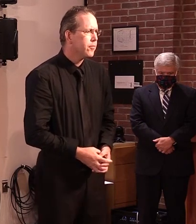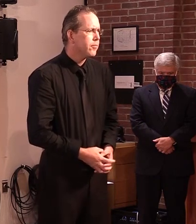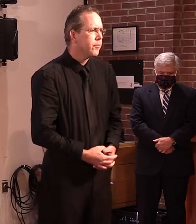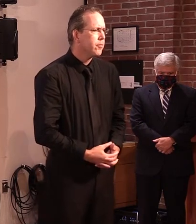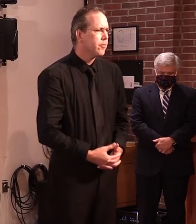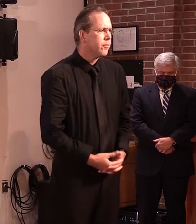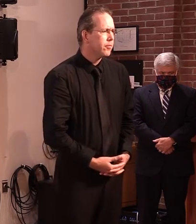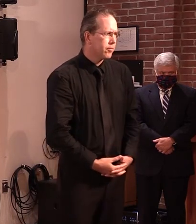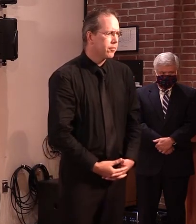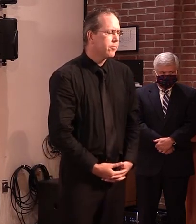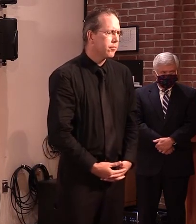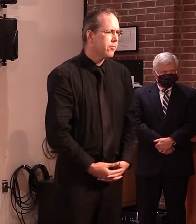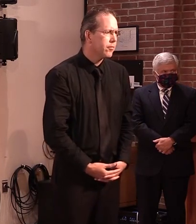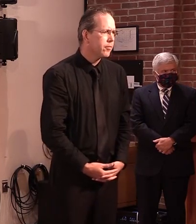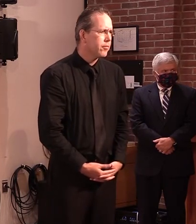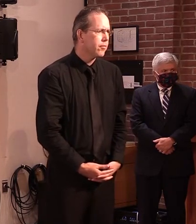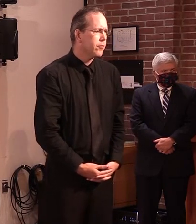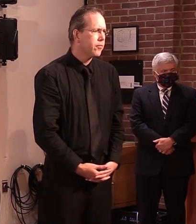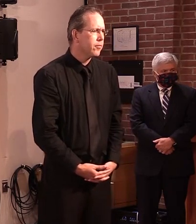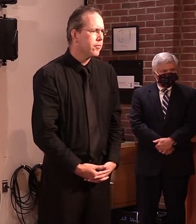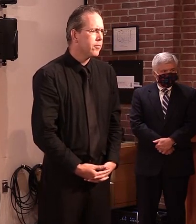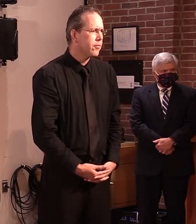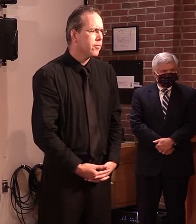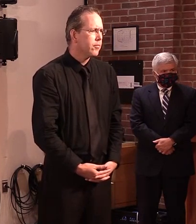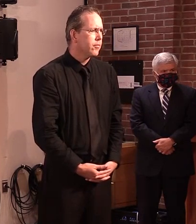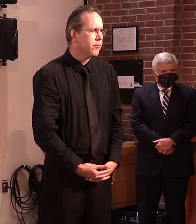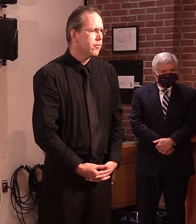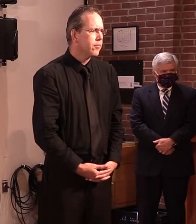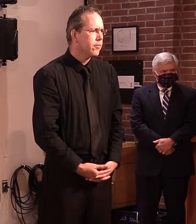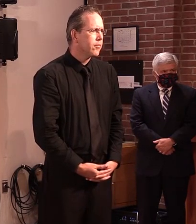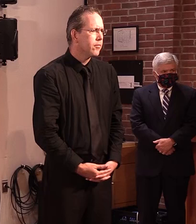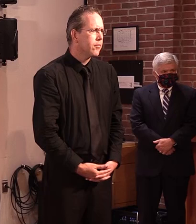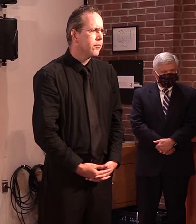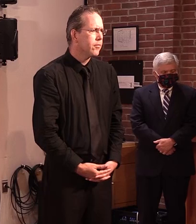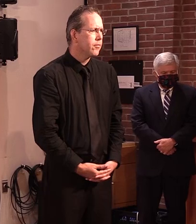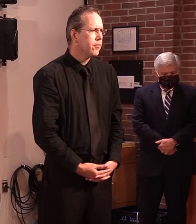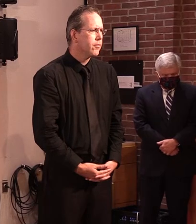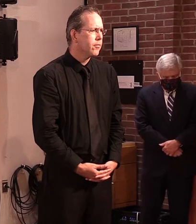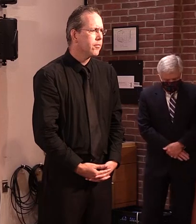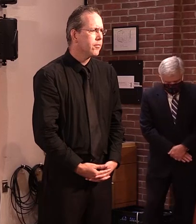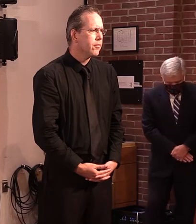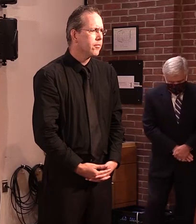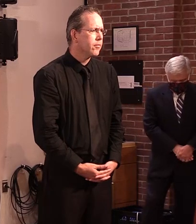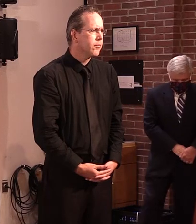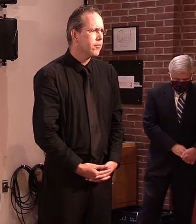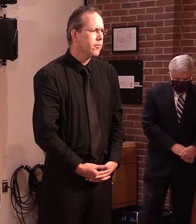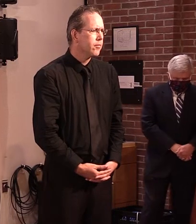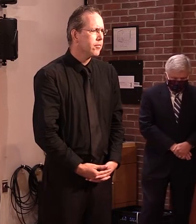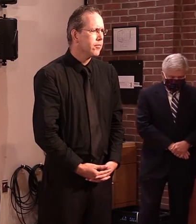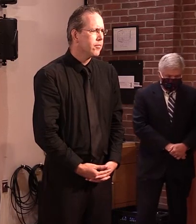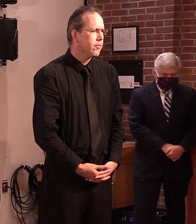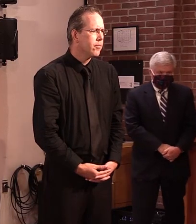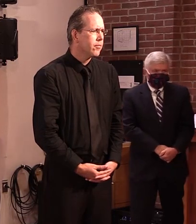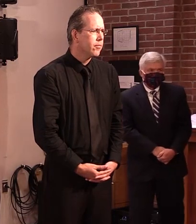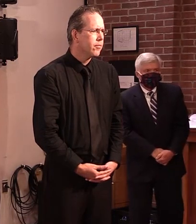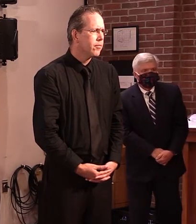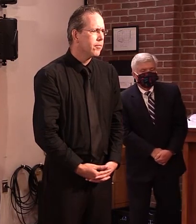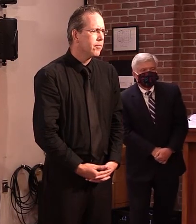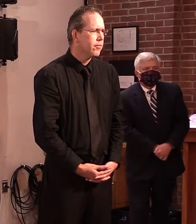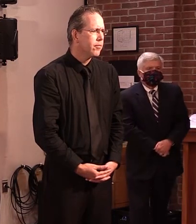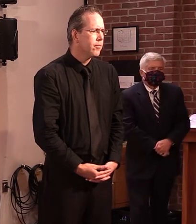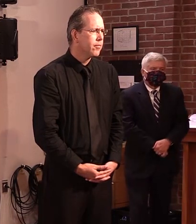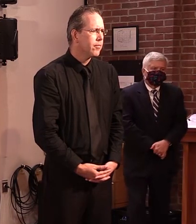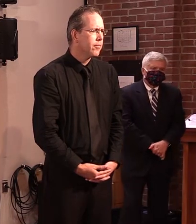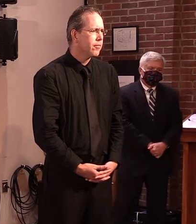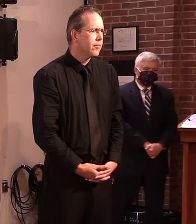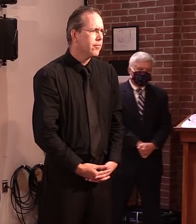6 months from there, and the Agency of Education has yet to do the same with it for a dashboard for schools